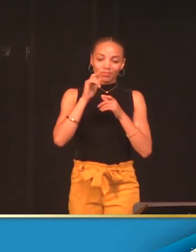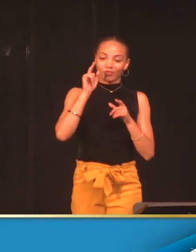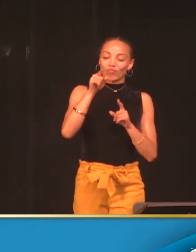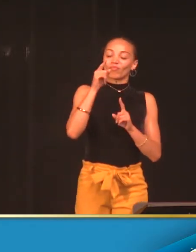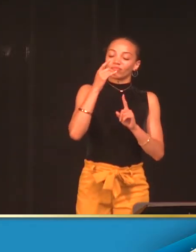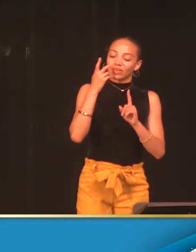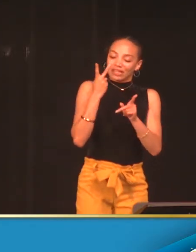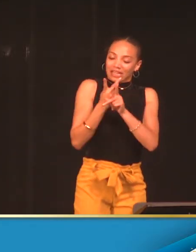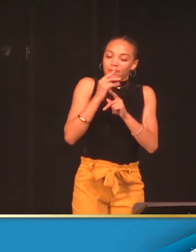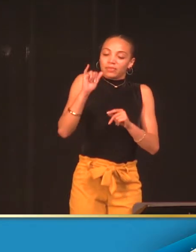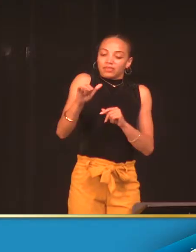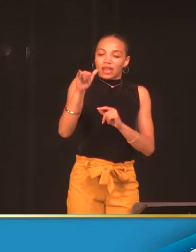curious.